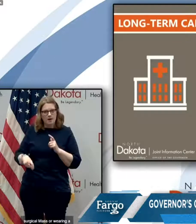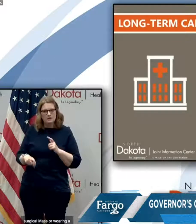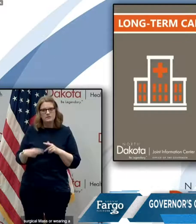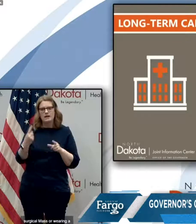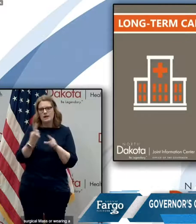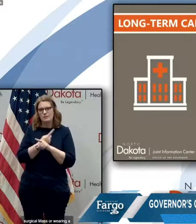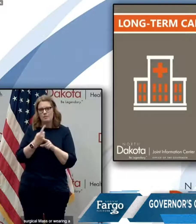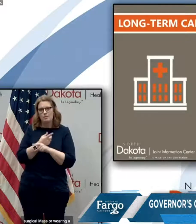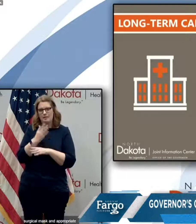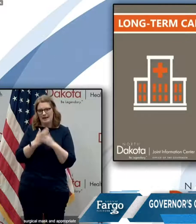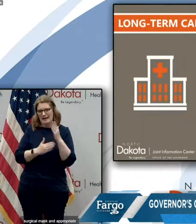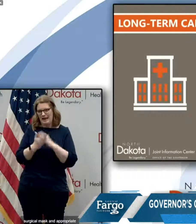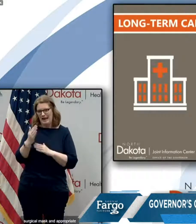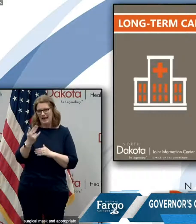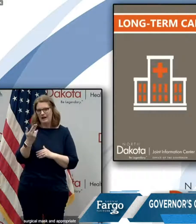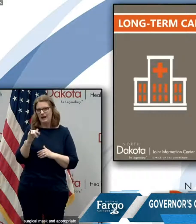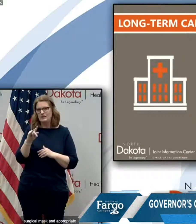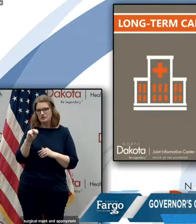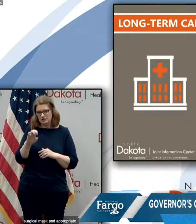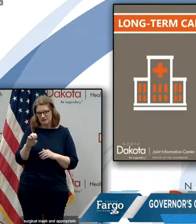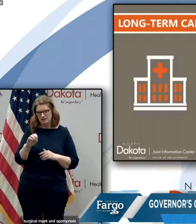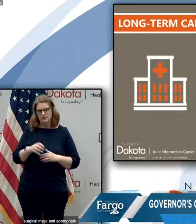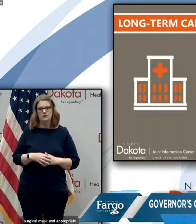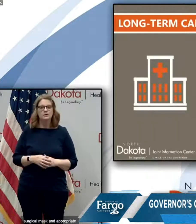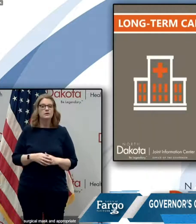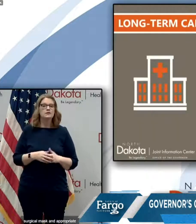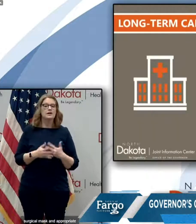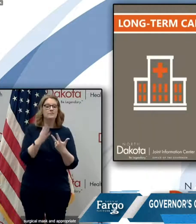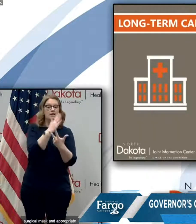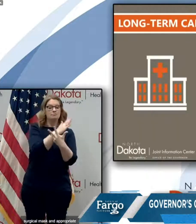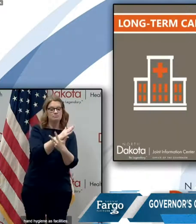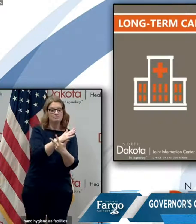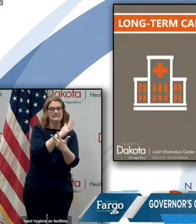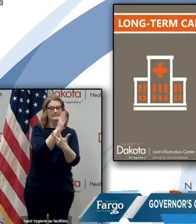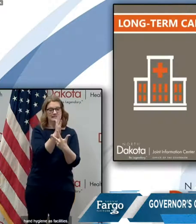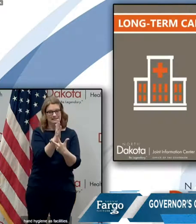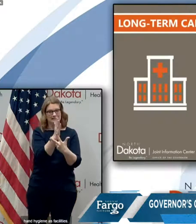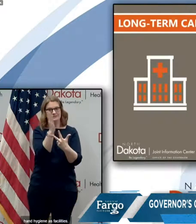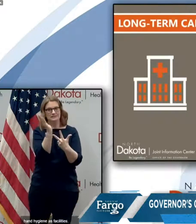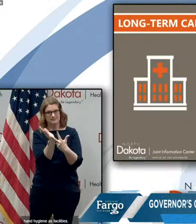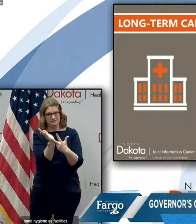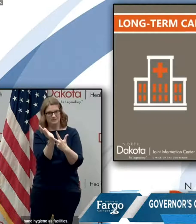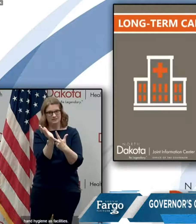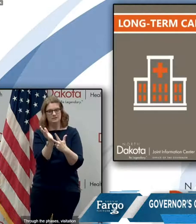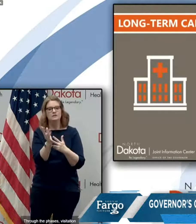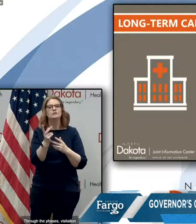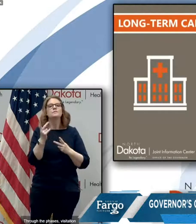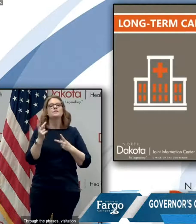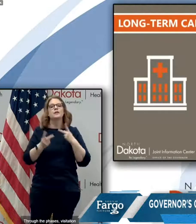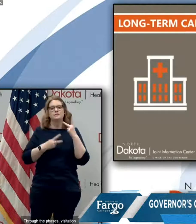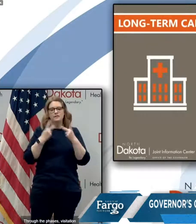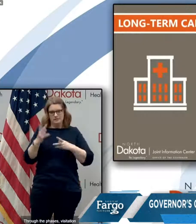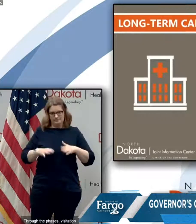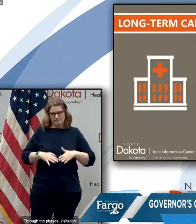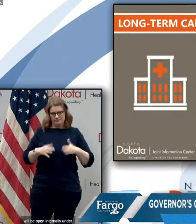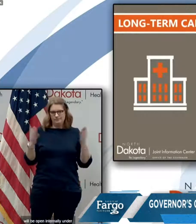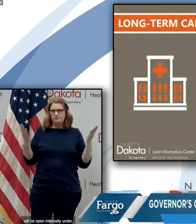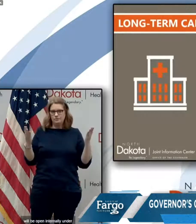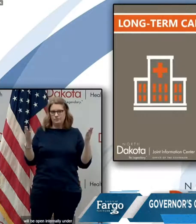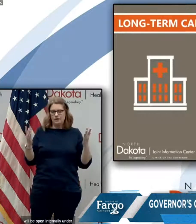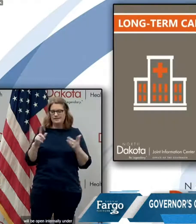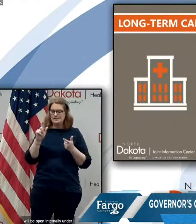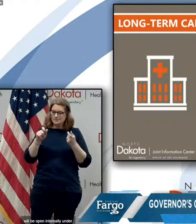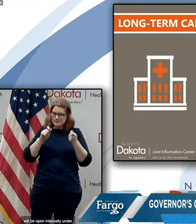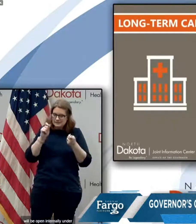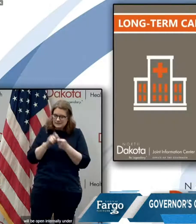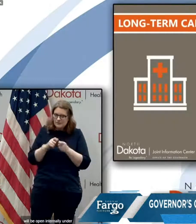appropriate hand hygiene. As facilities progress through the phases, visitation will be opened internally under established thresholds